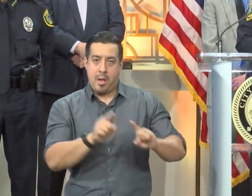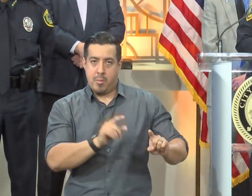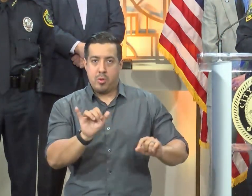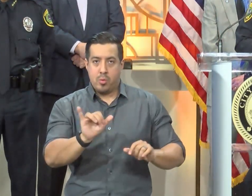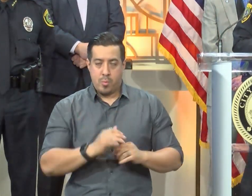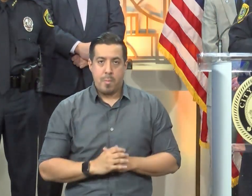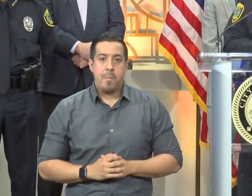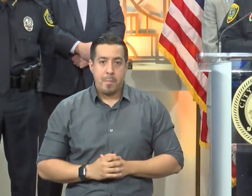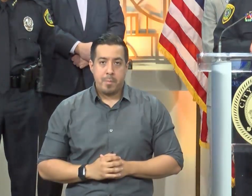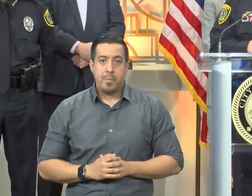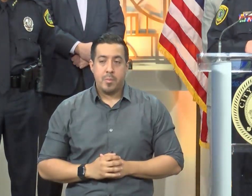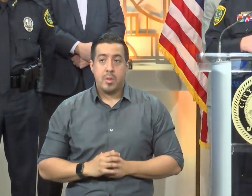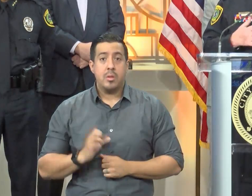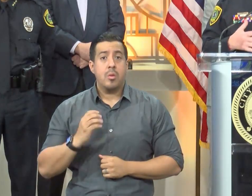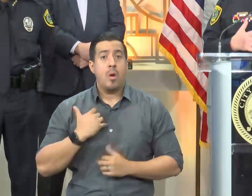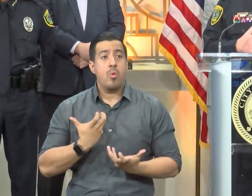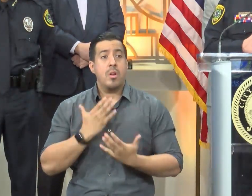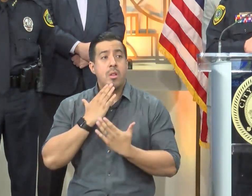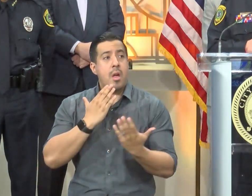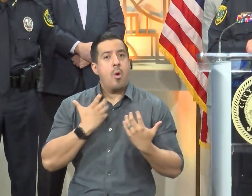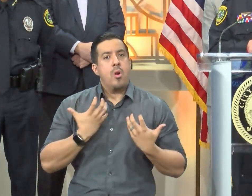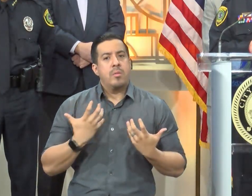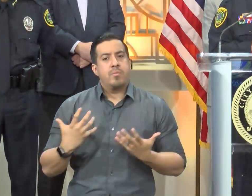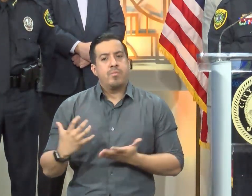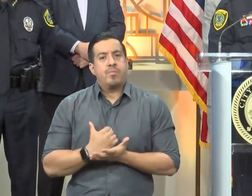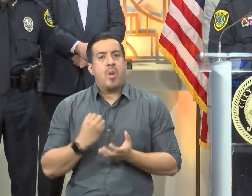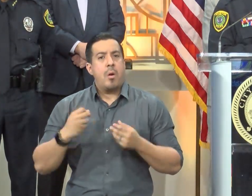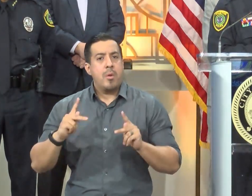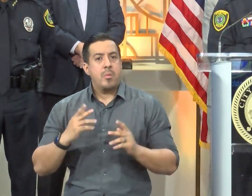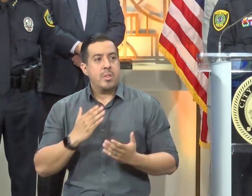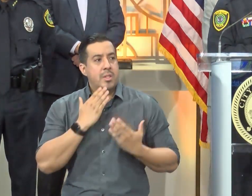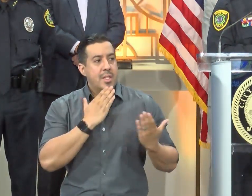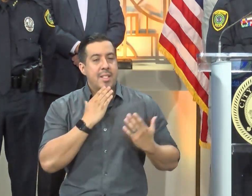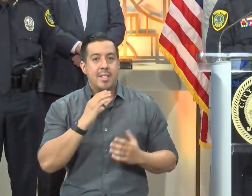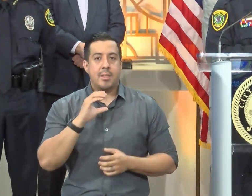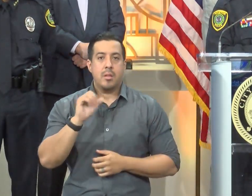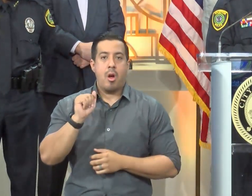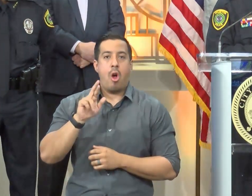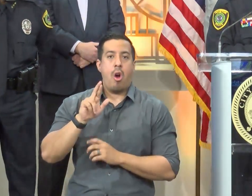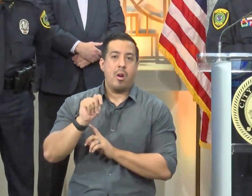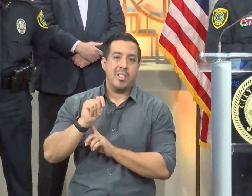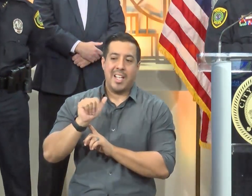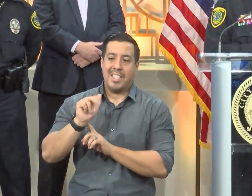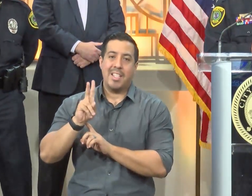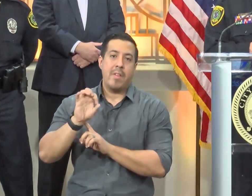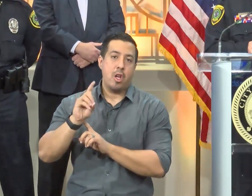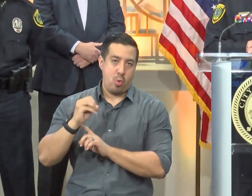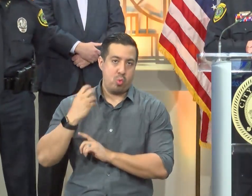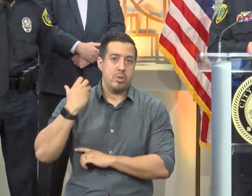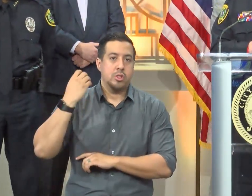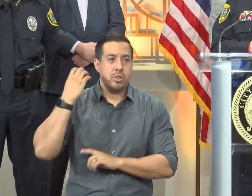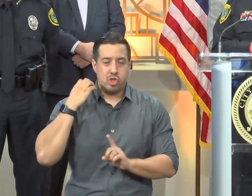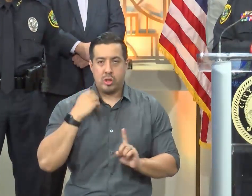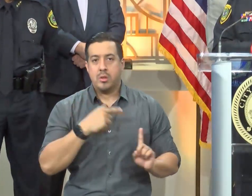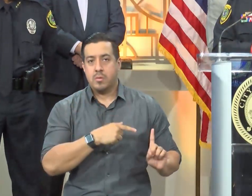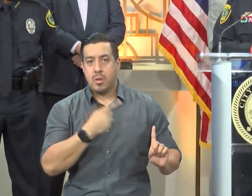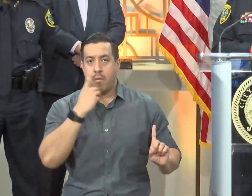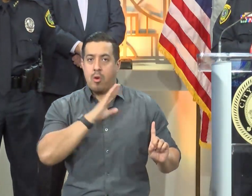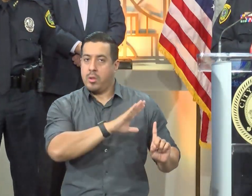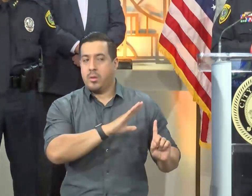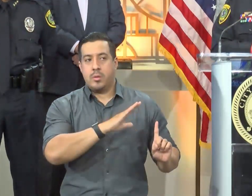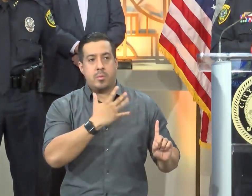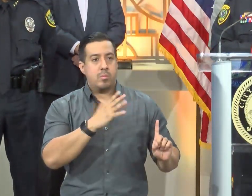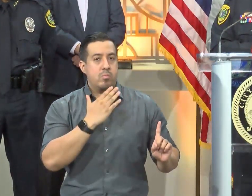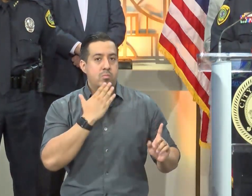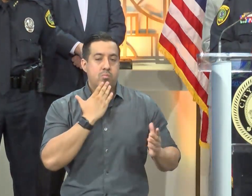You know, I want to take this opportunity to thank Chief Art Acevedo for his